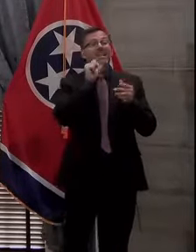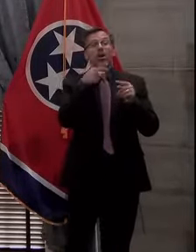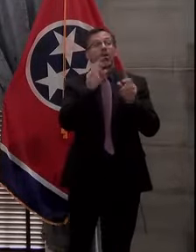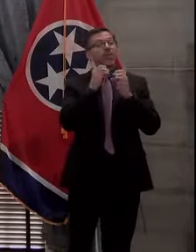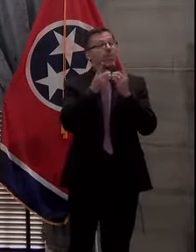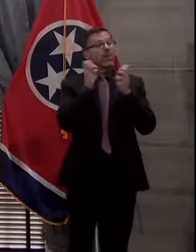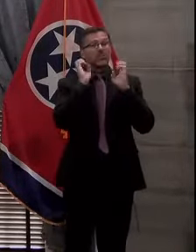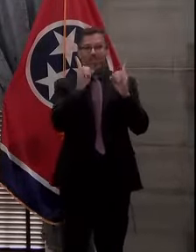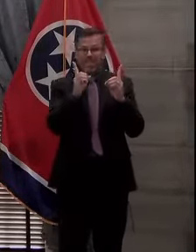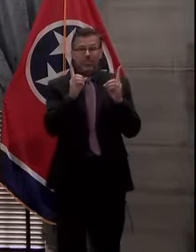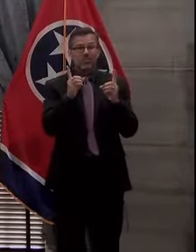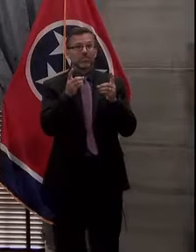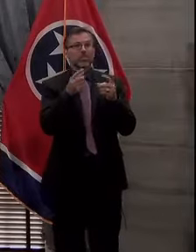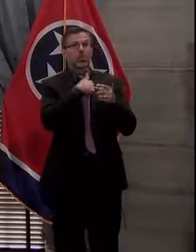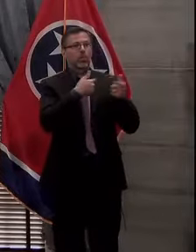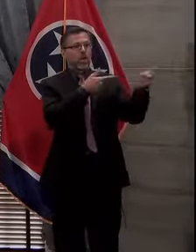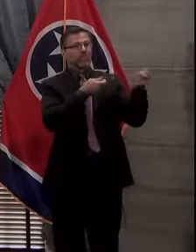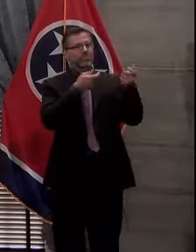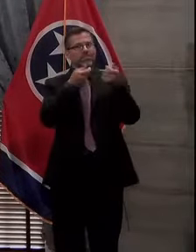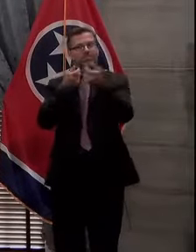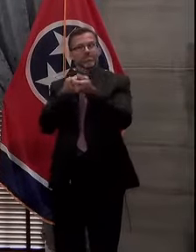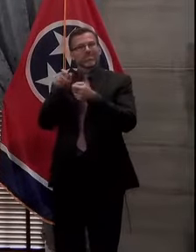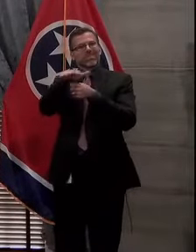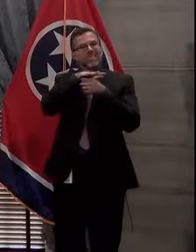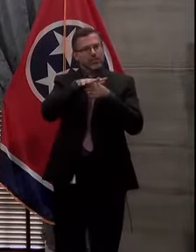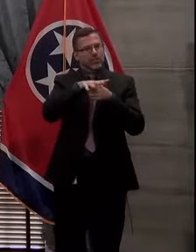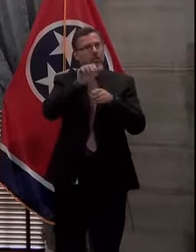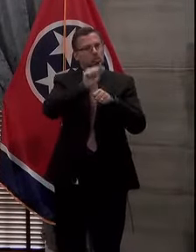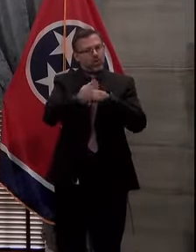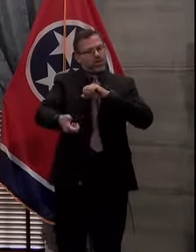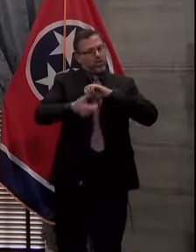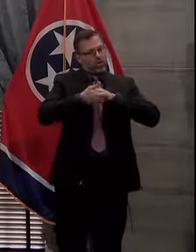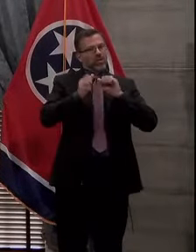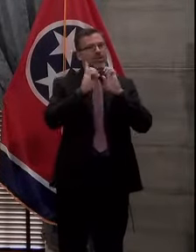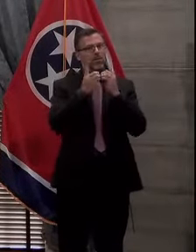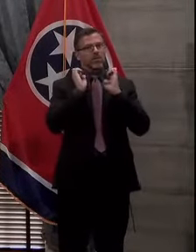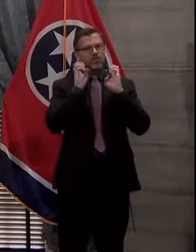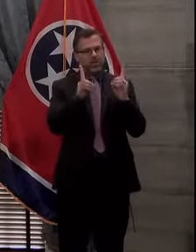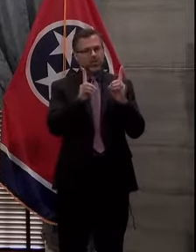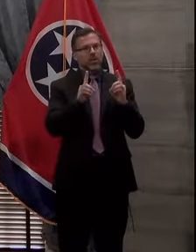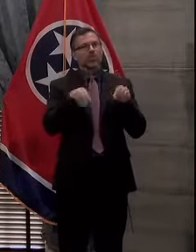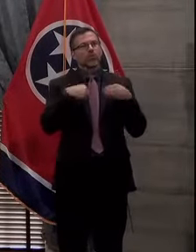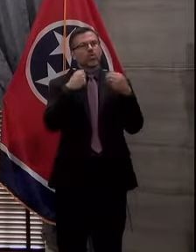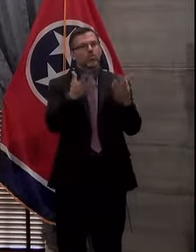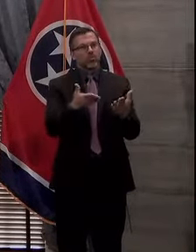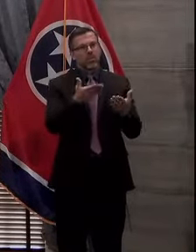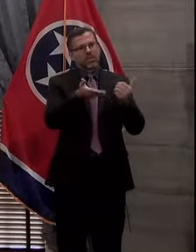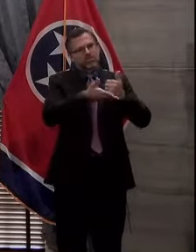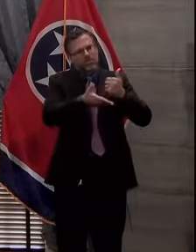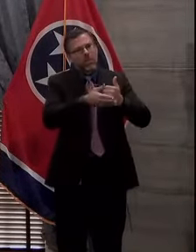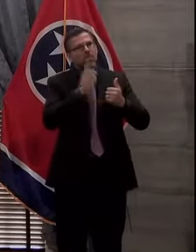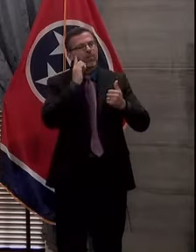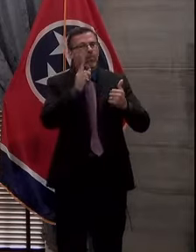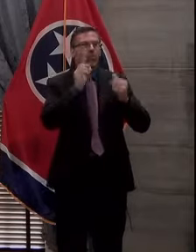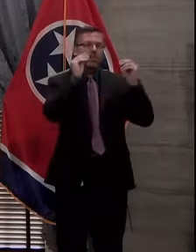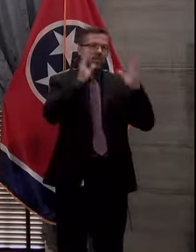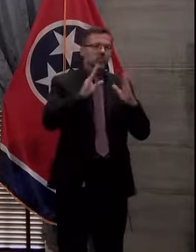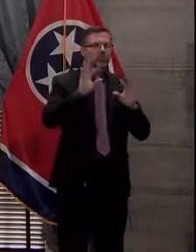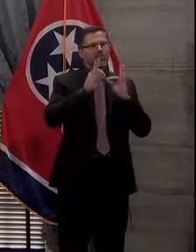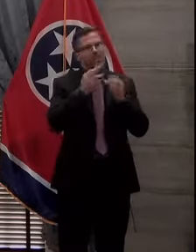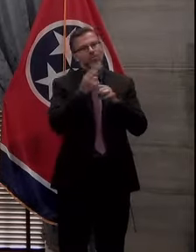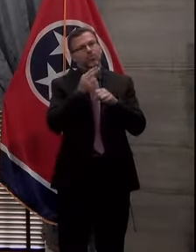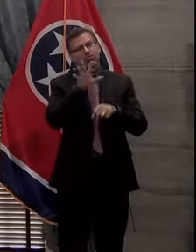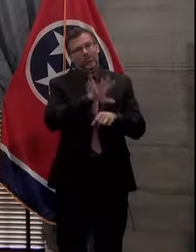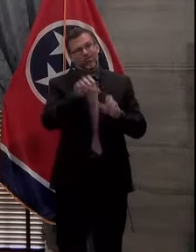are superintendents and districts working together with the department to be able to produce resources for all of our educators and families to use across the